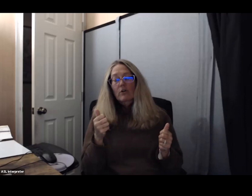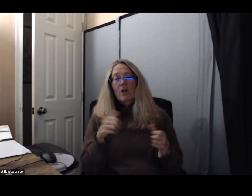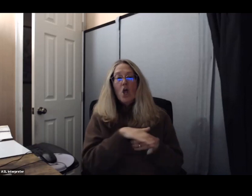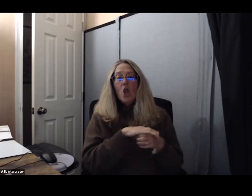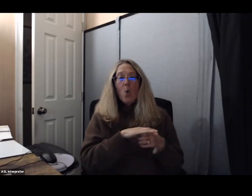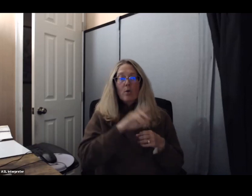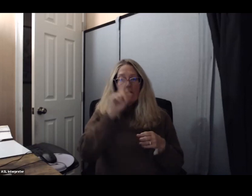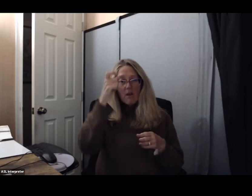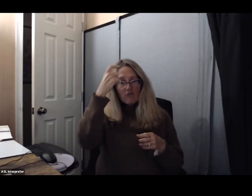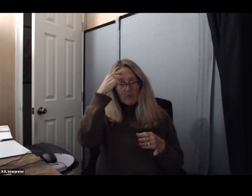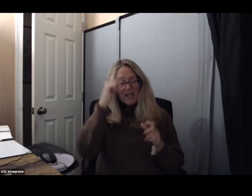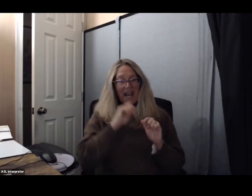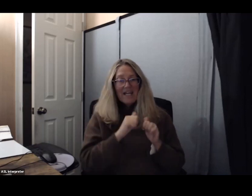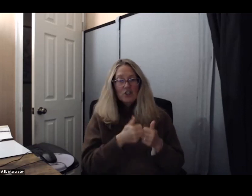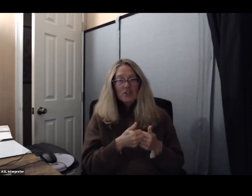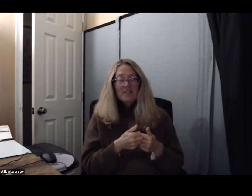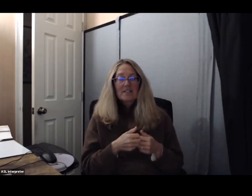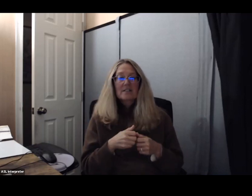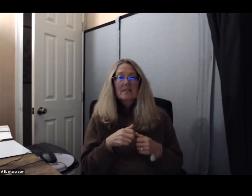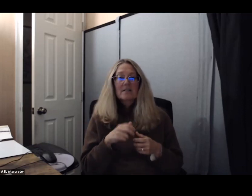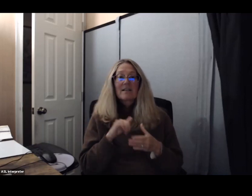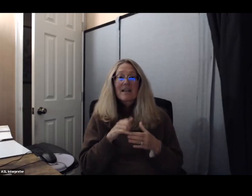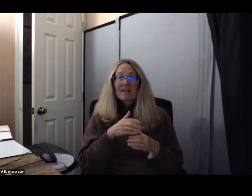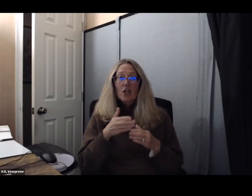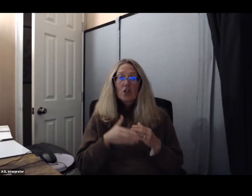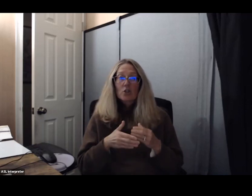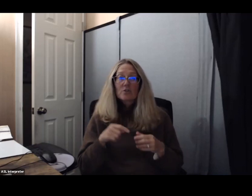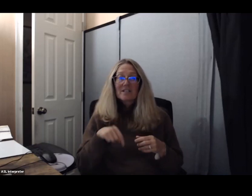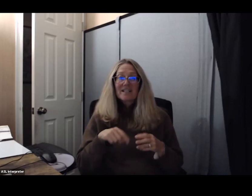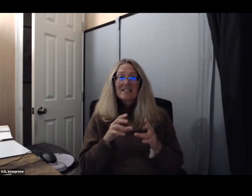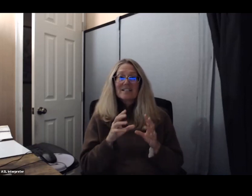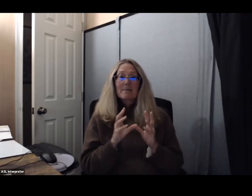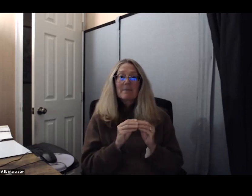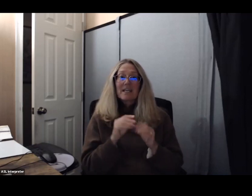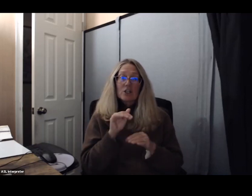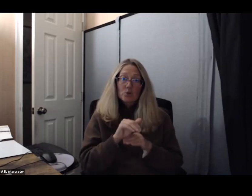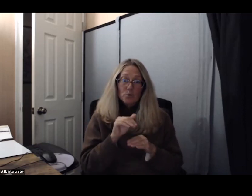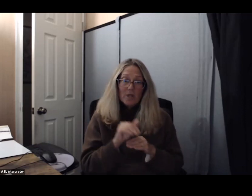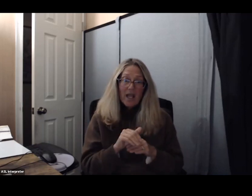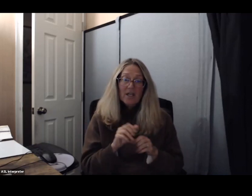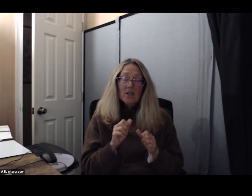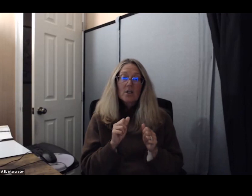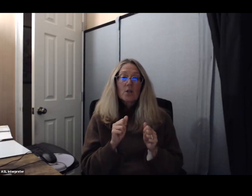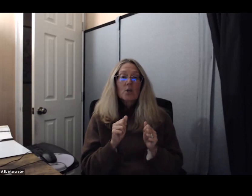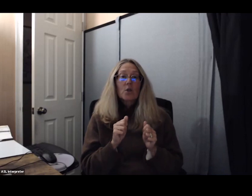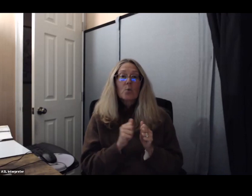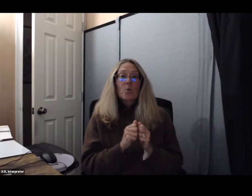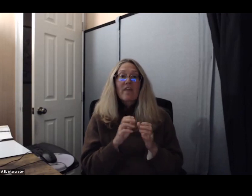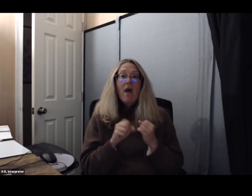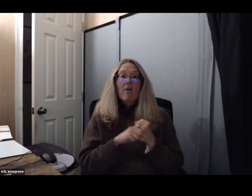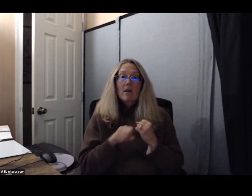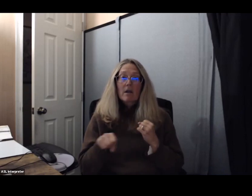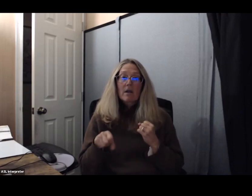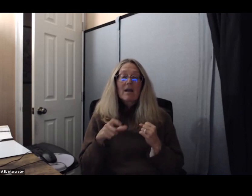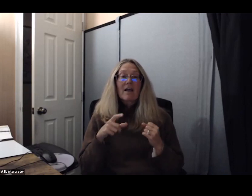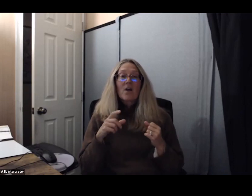local government agencies. So that concludes our meeting tonight. Without further ado,